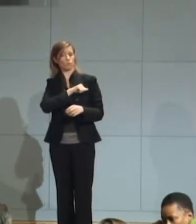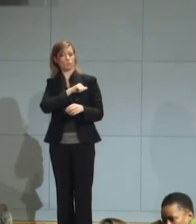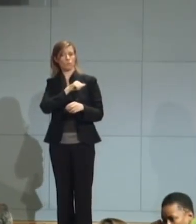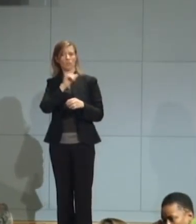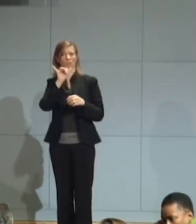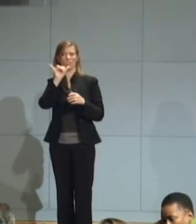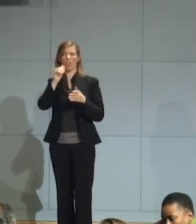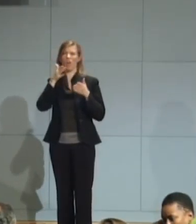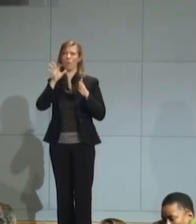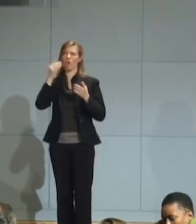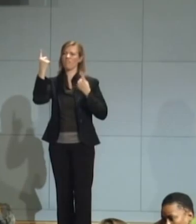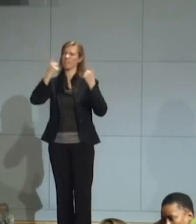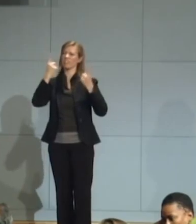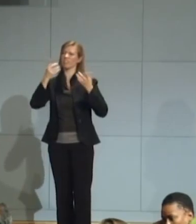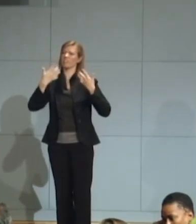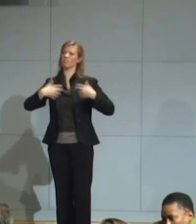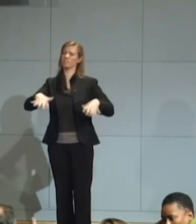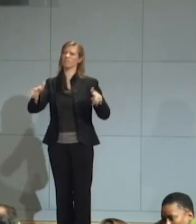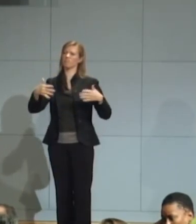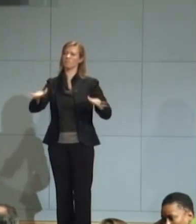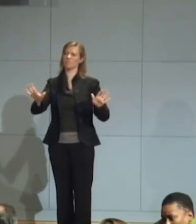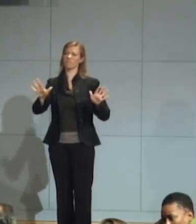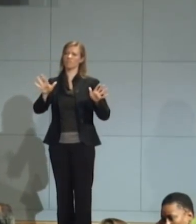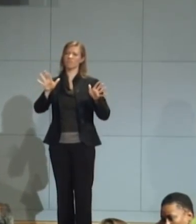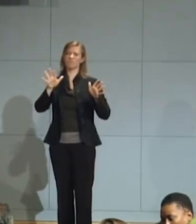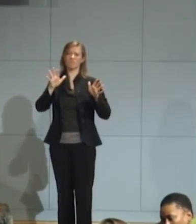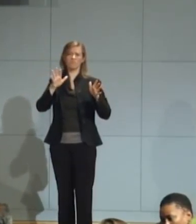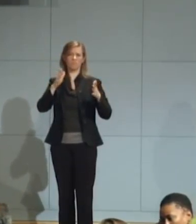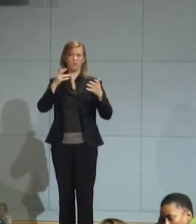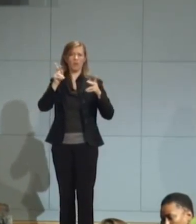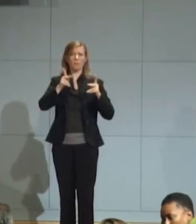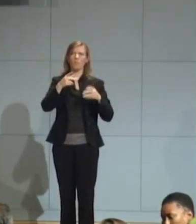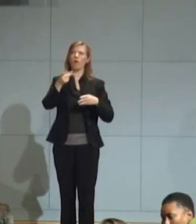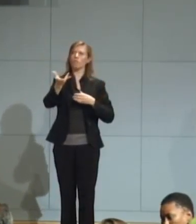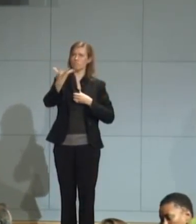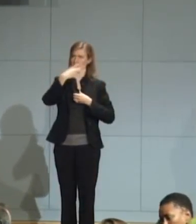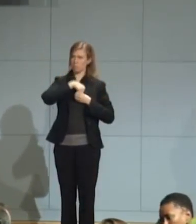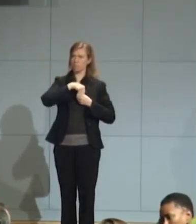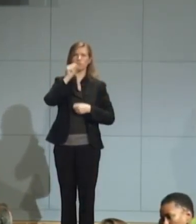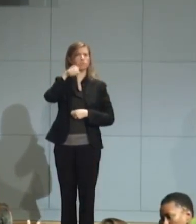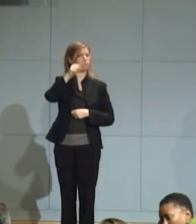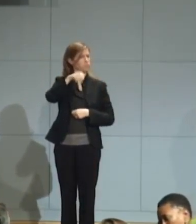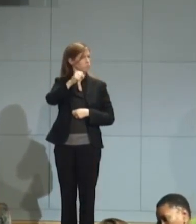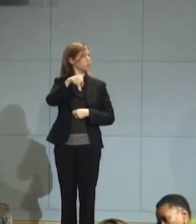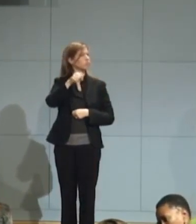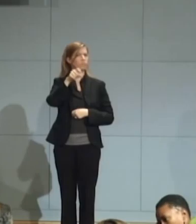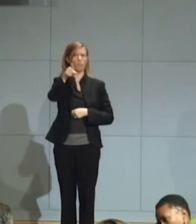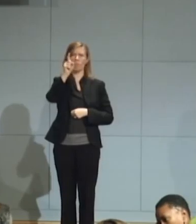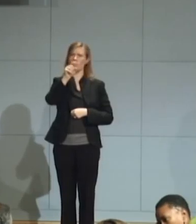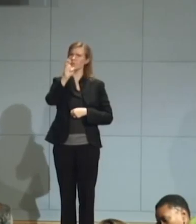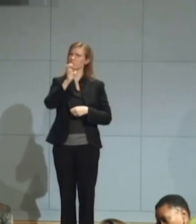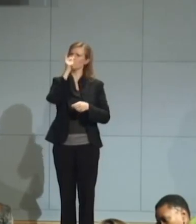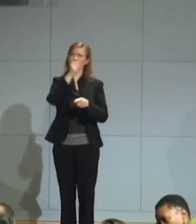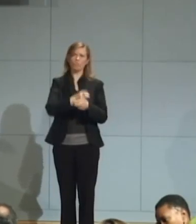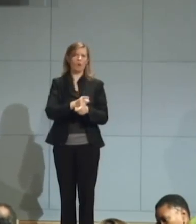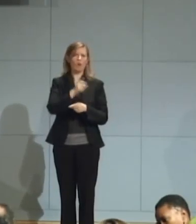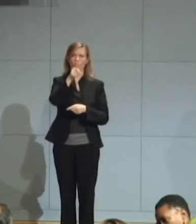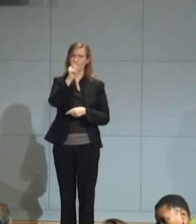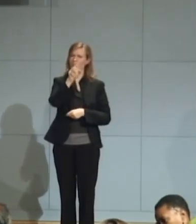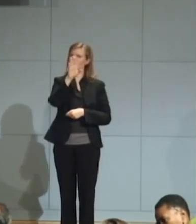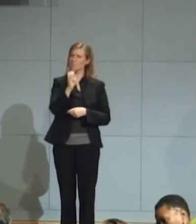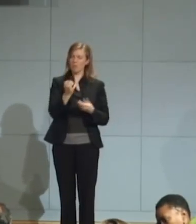lie. And I know that's not what they told us in 8th grade history, but now that's what happened. When all of that was happening, we were